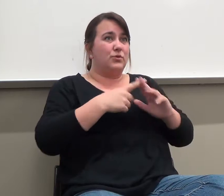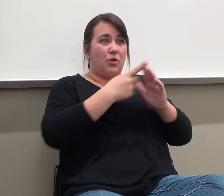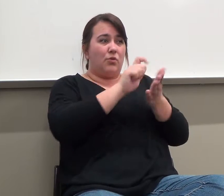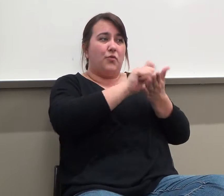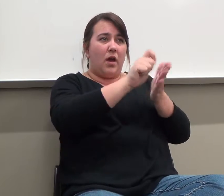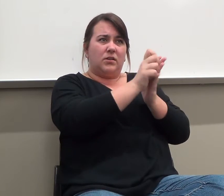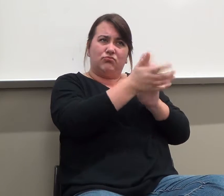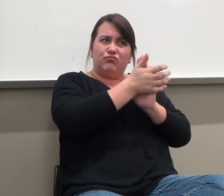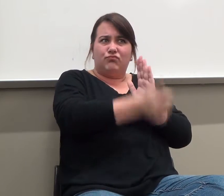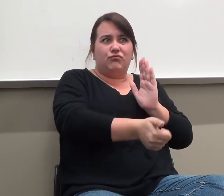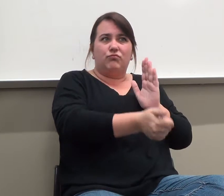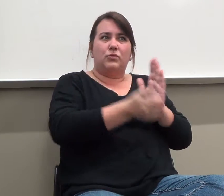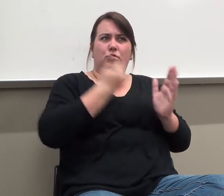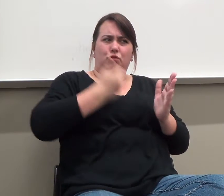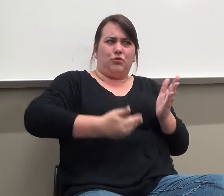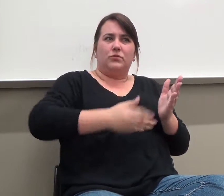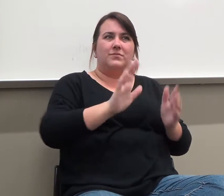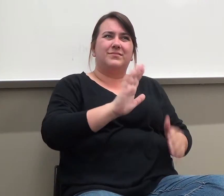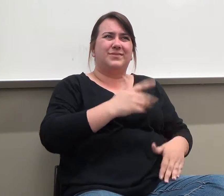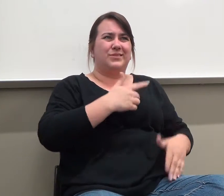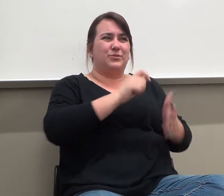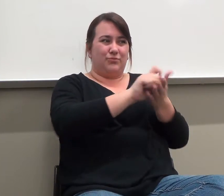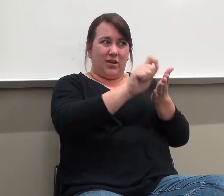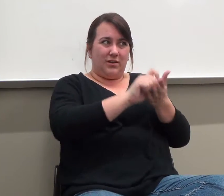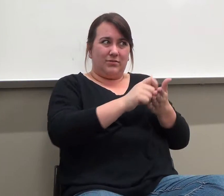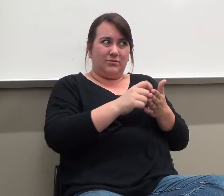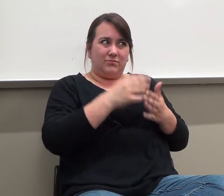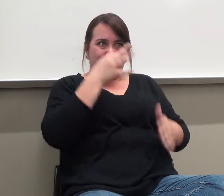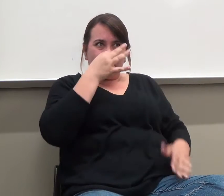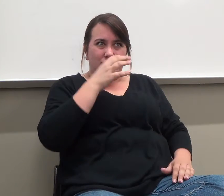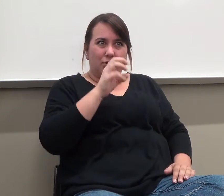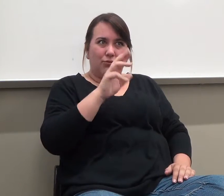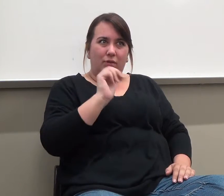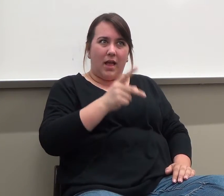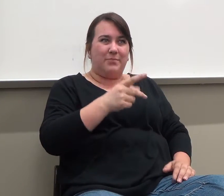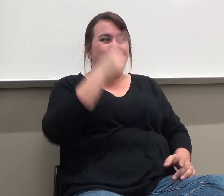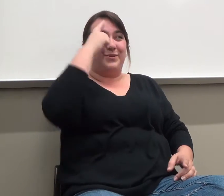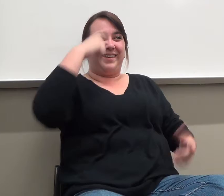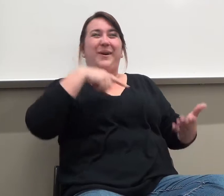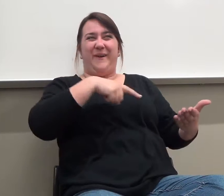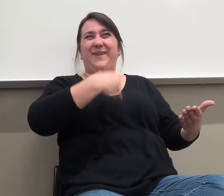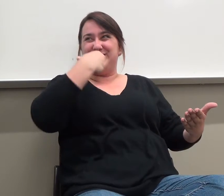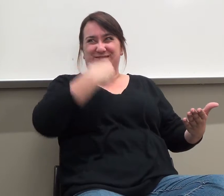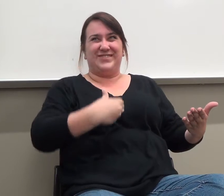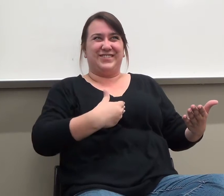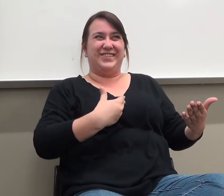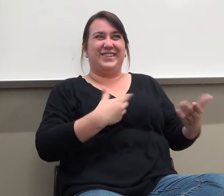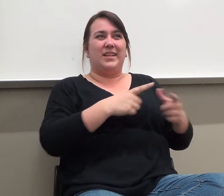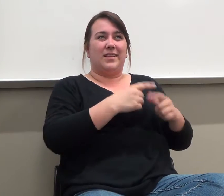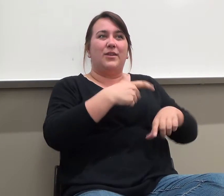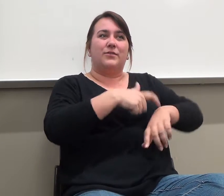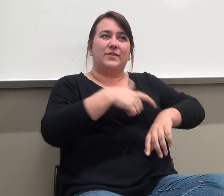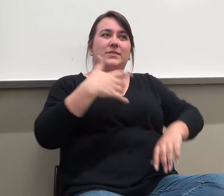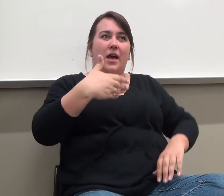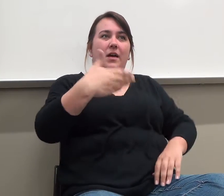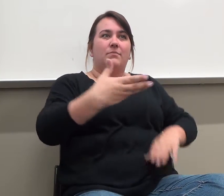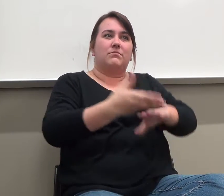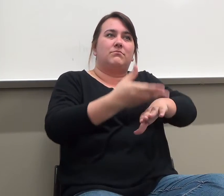good stuff. You start out writing crap and thinking it's good stuff, and then gradually you get better at it. That's